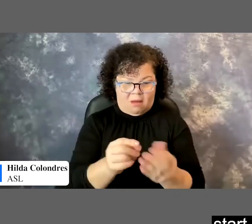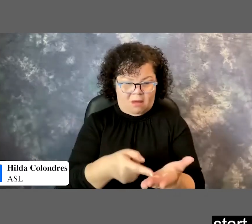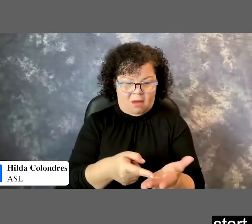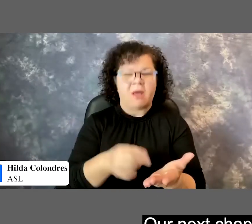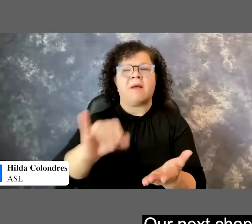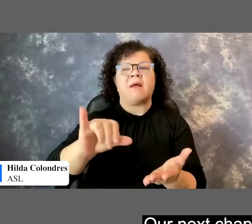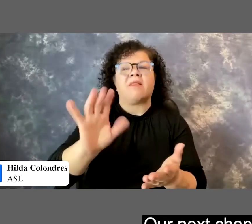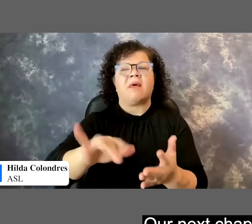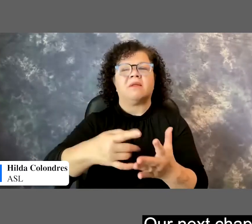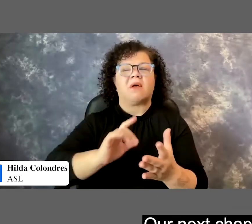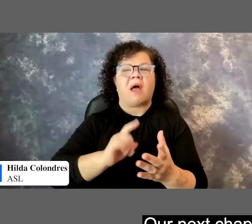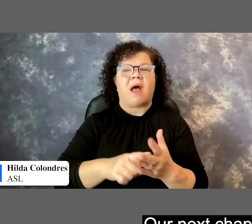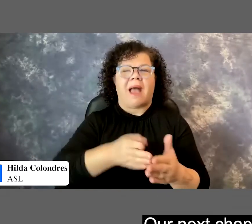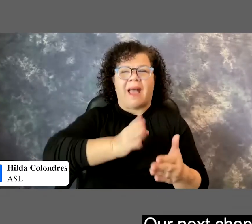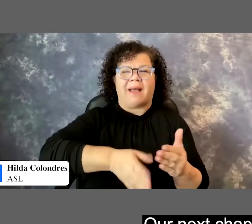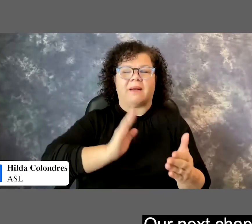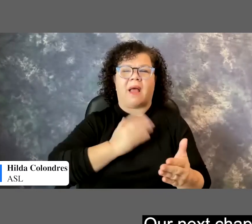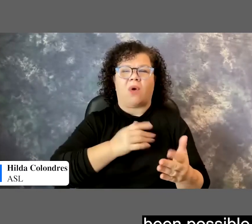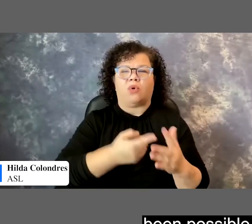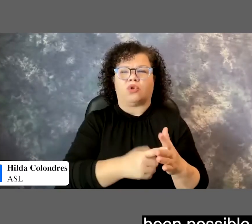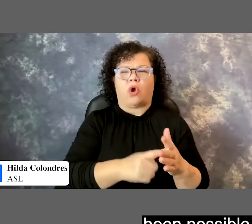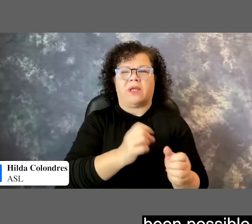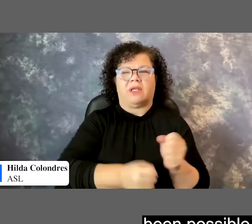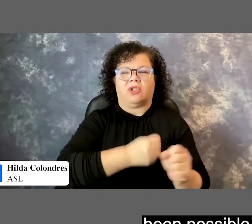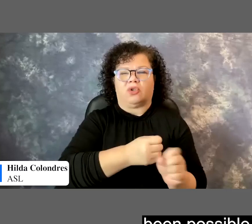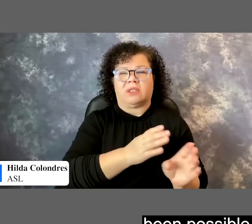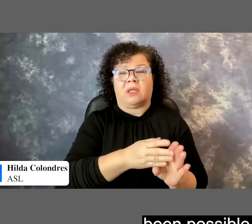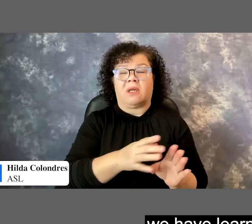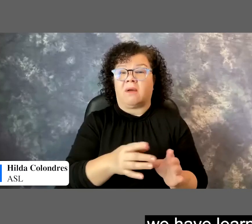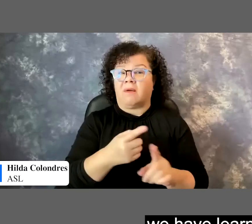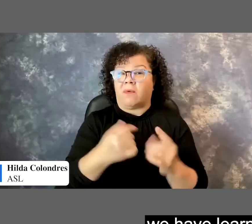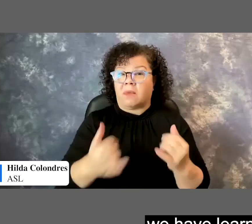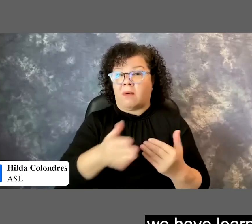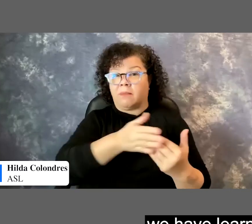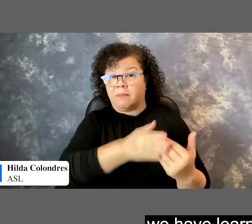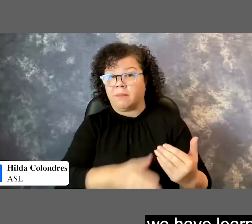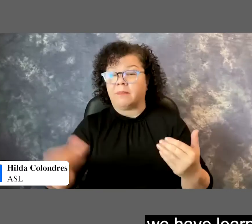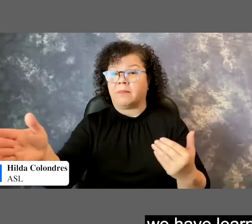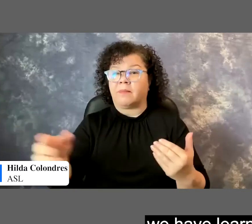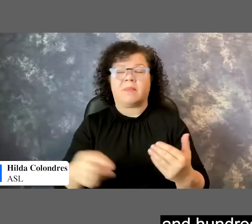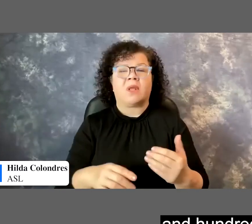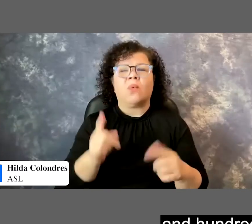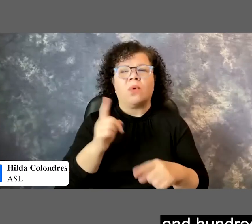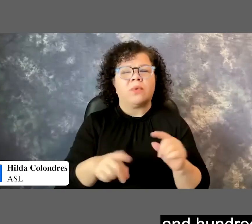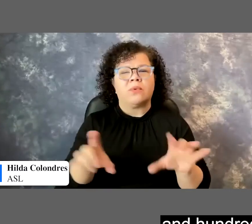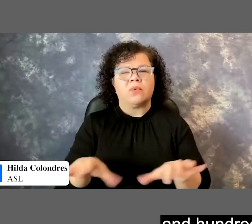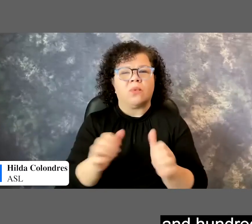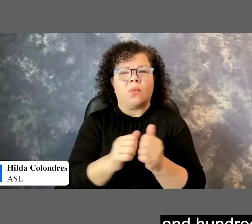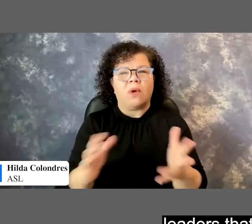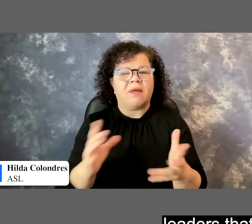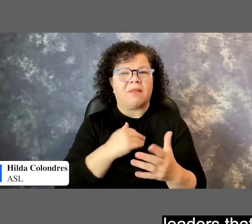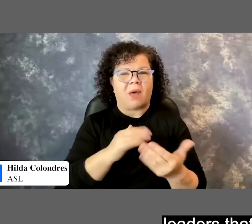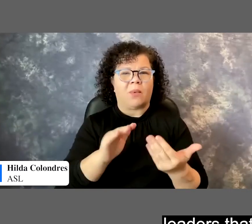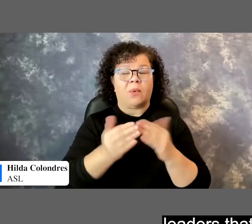startup years. Our next chapter would not have been possible without everything we have learned from hundreds and hundreds of